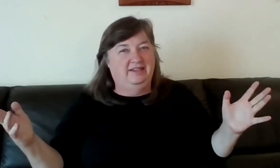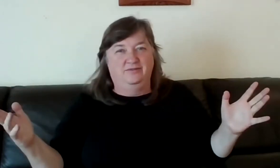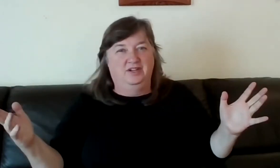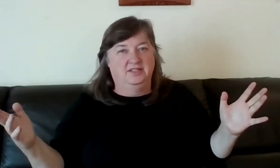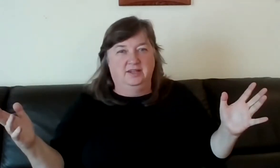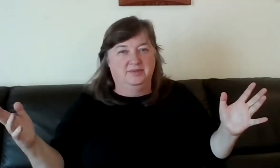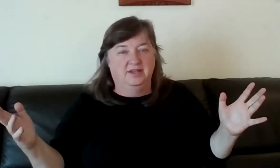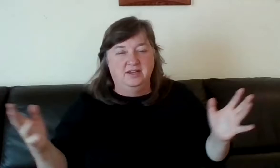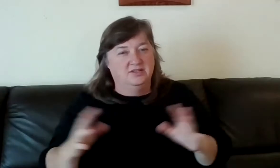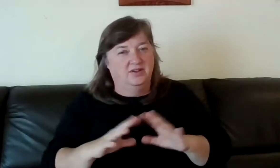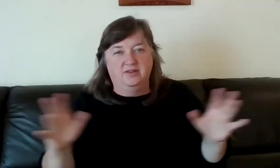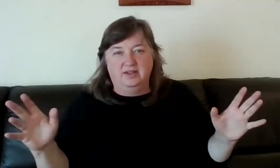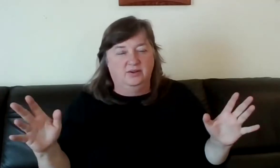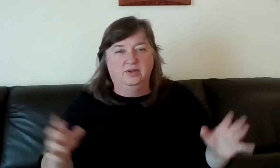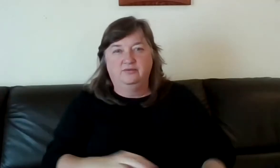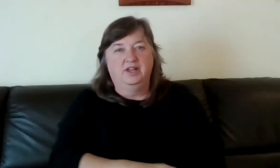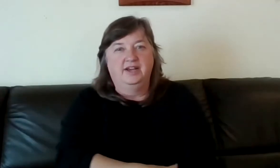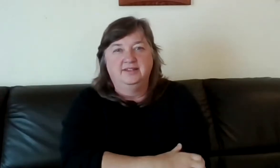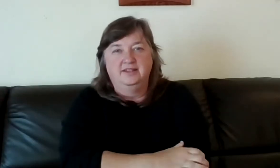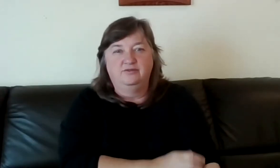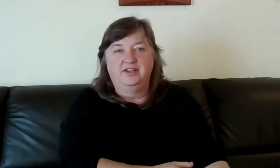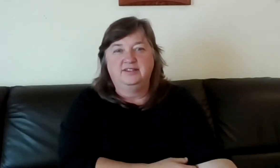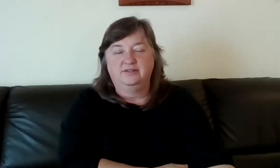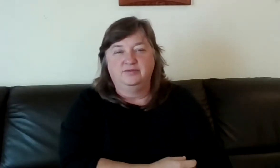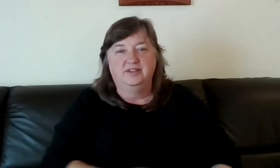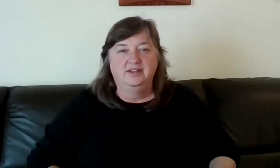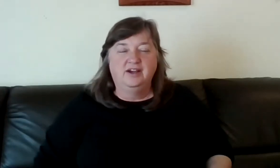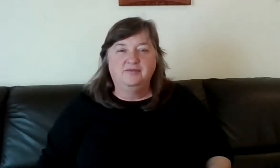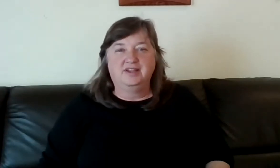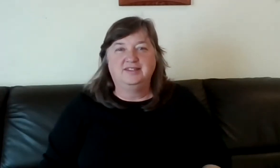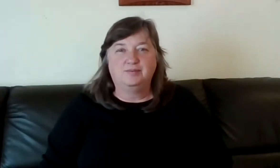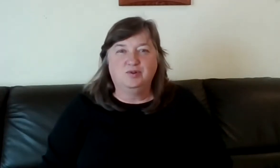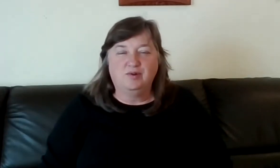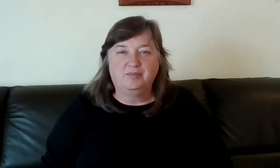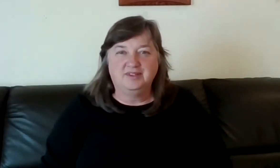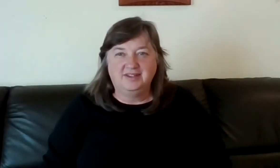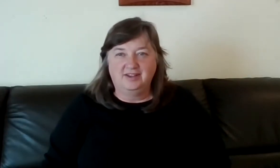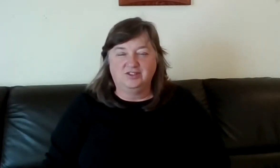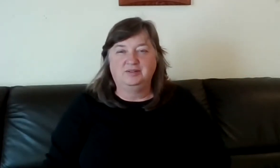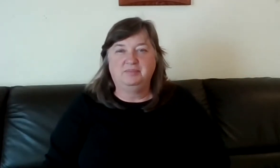different concepts. So I know that totally flies in the face of the conceptual representation, but